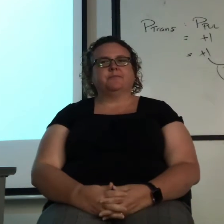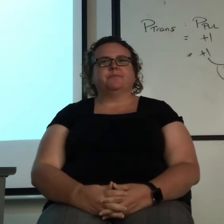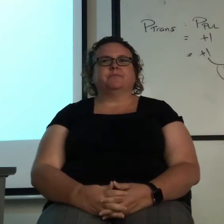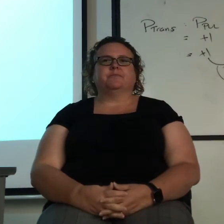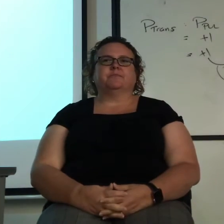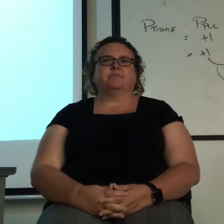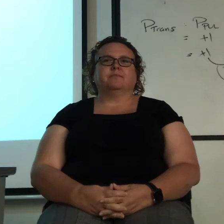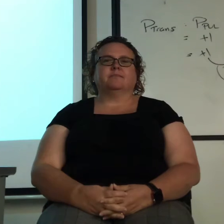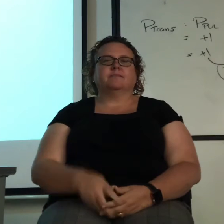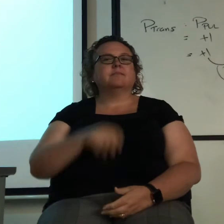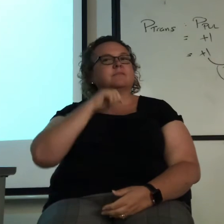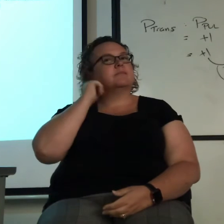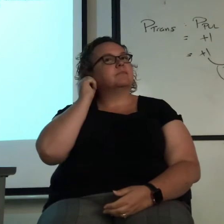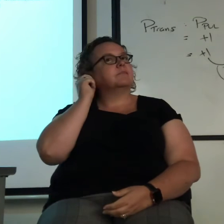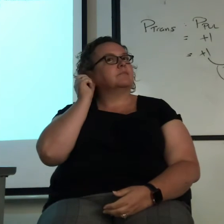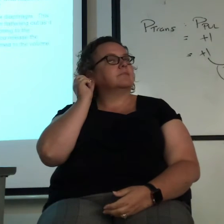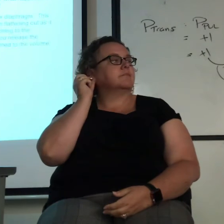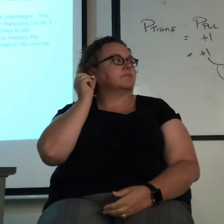Okay.